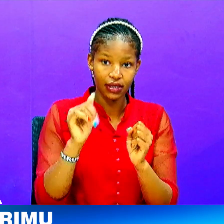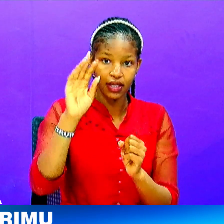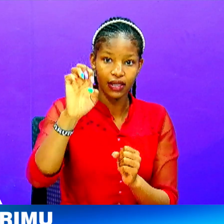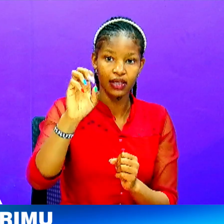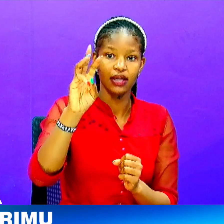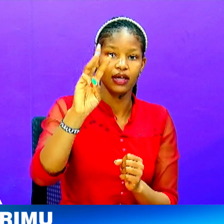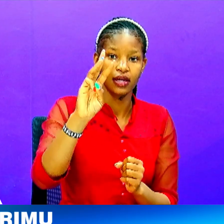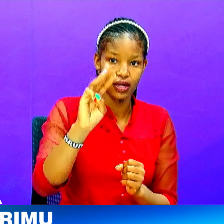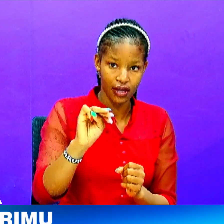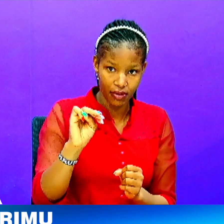Mnangagwa.